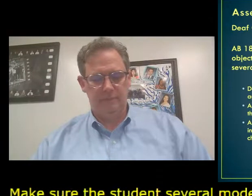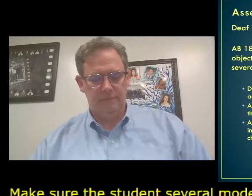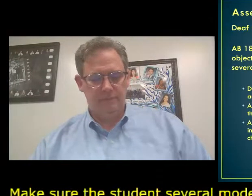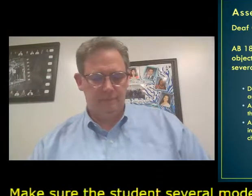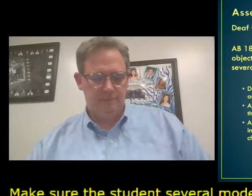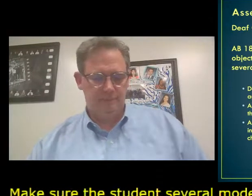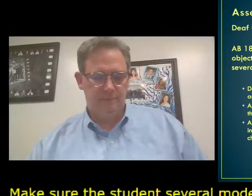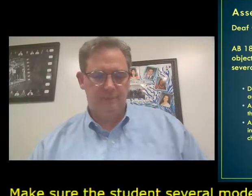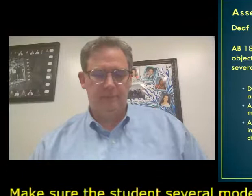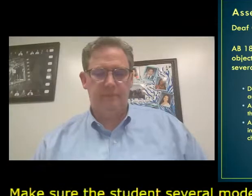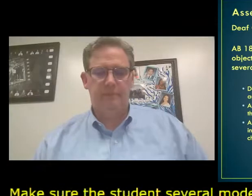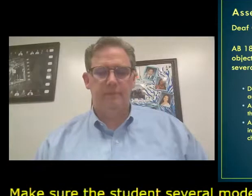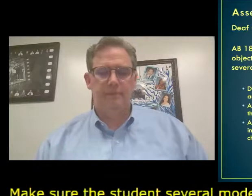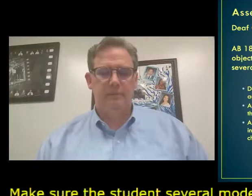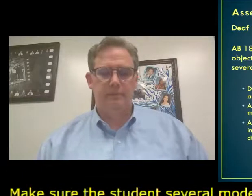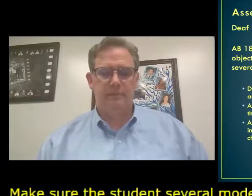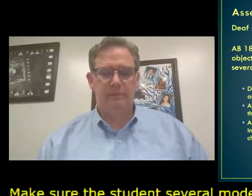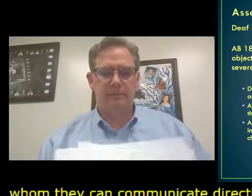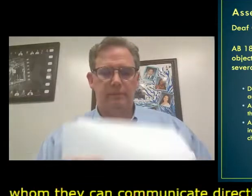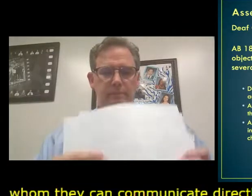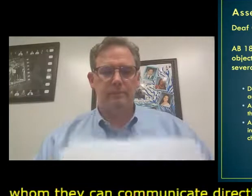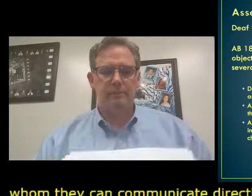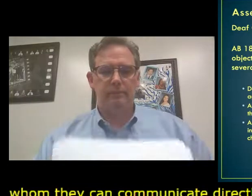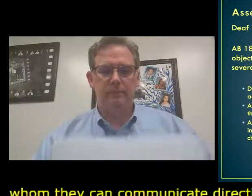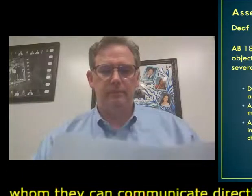meeting their way of learning.